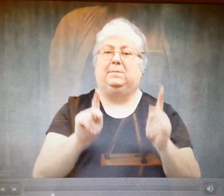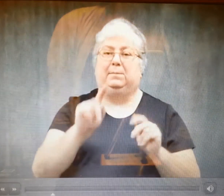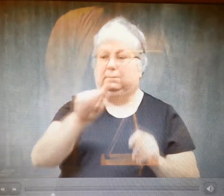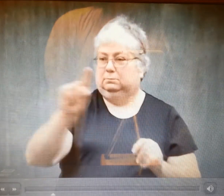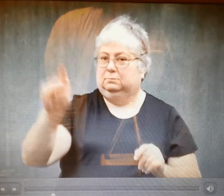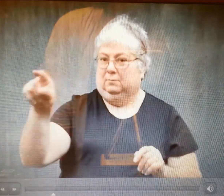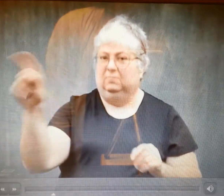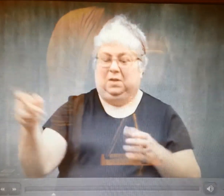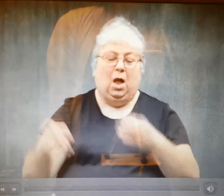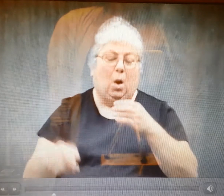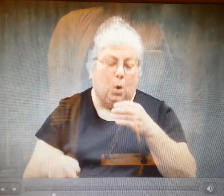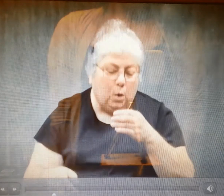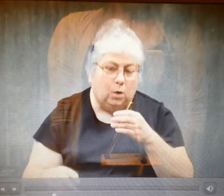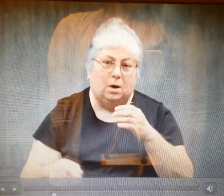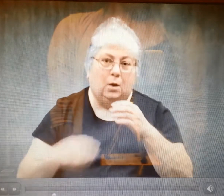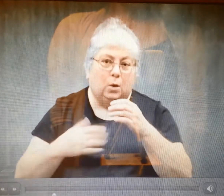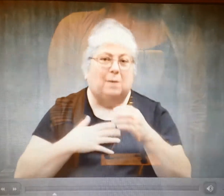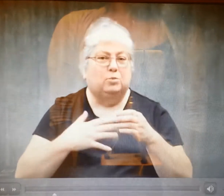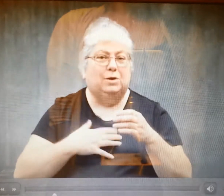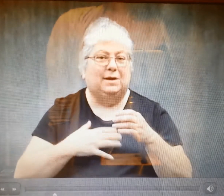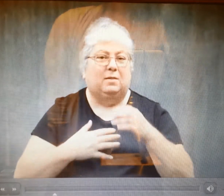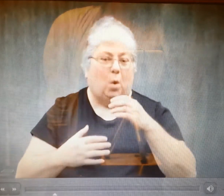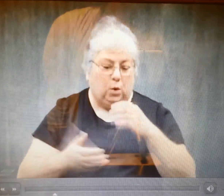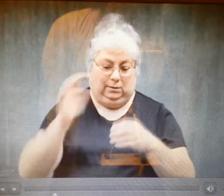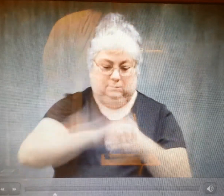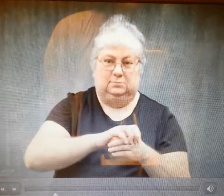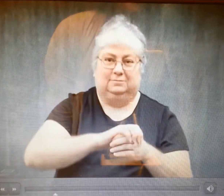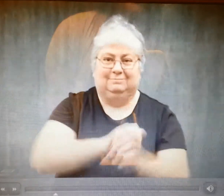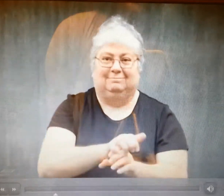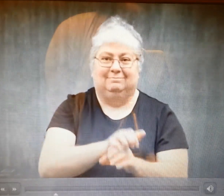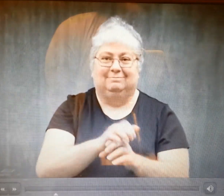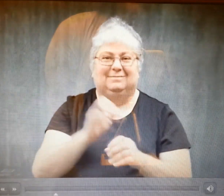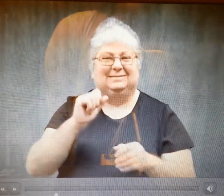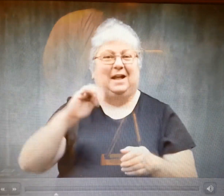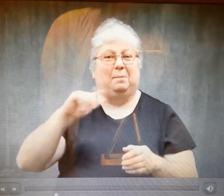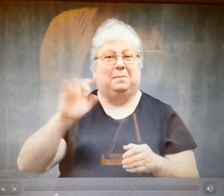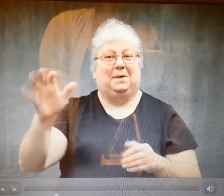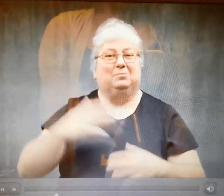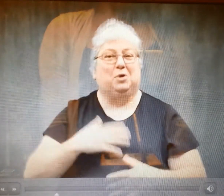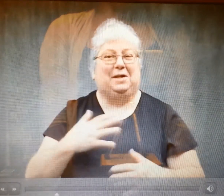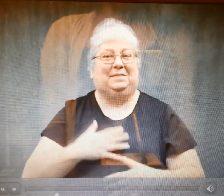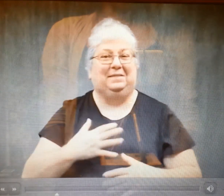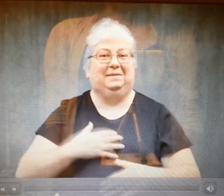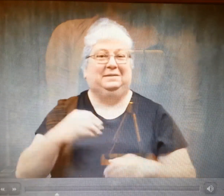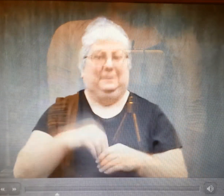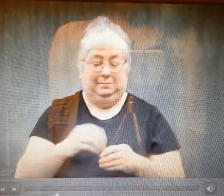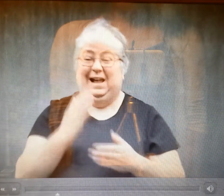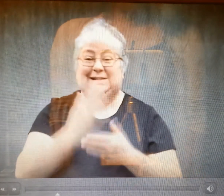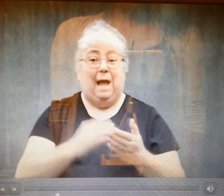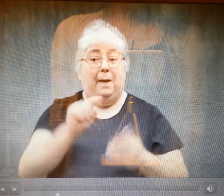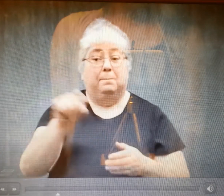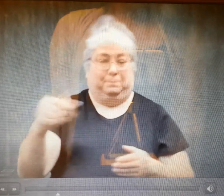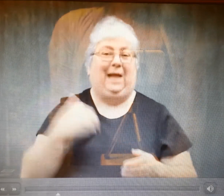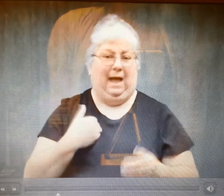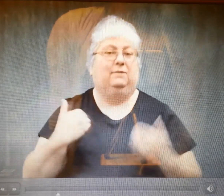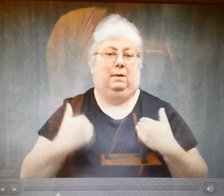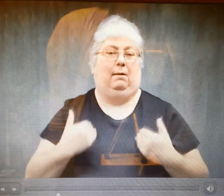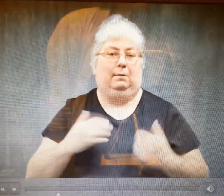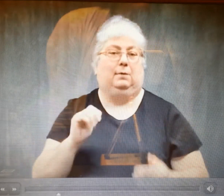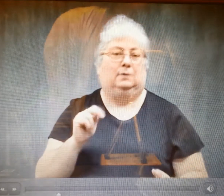The scientists would gather people who had cancer. They would have them breathe into a container. Now,